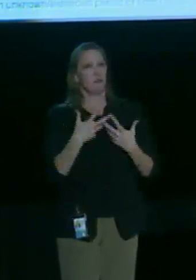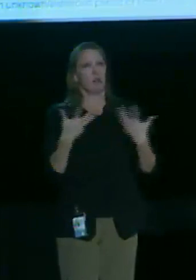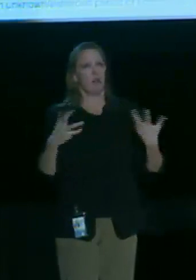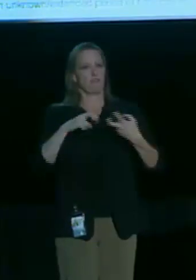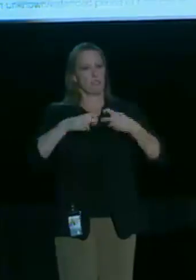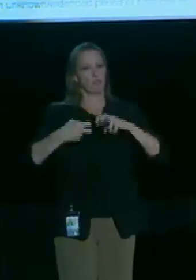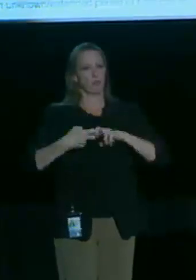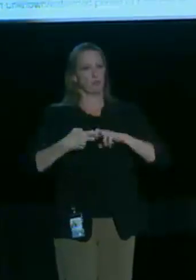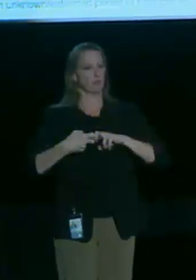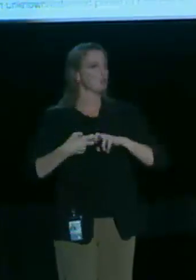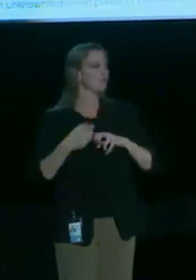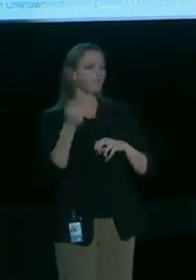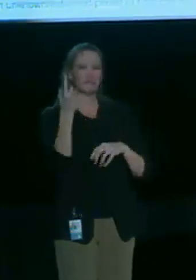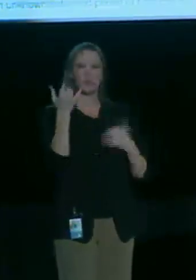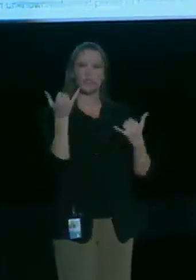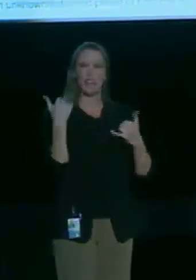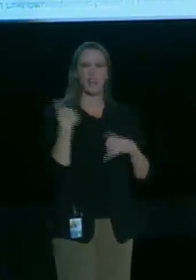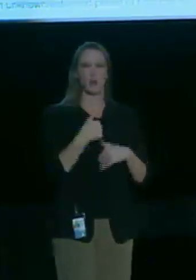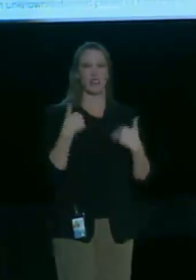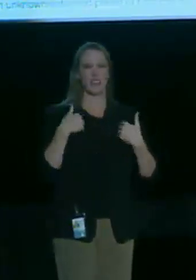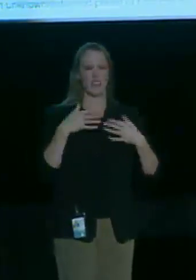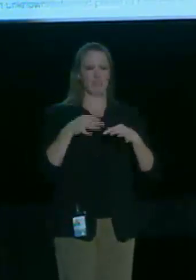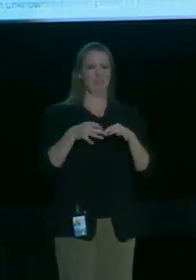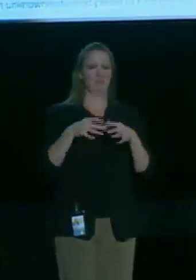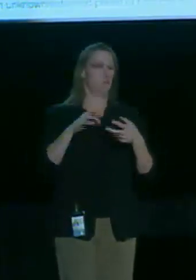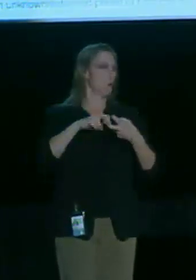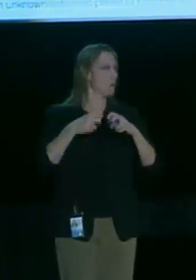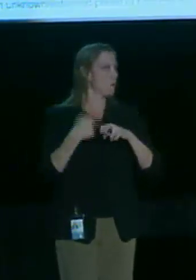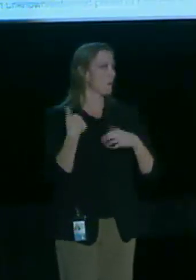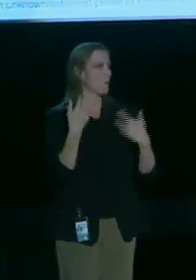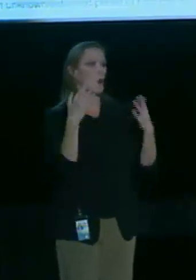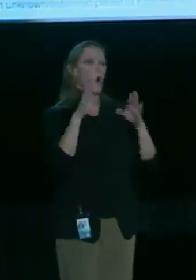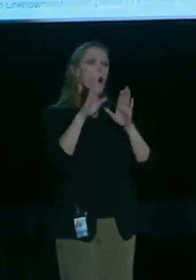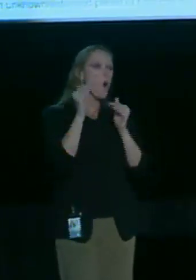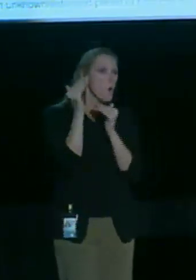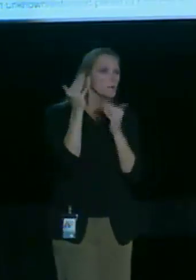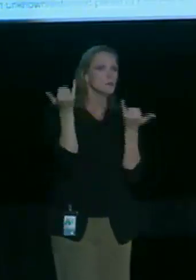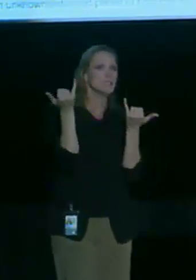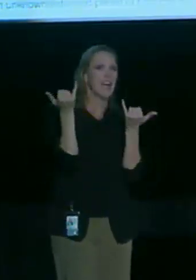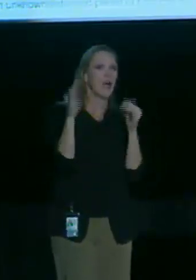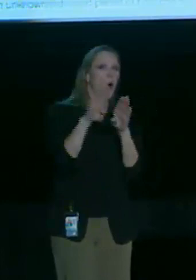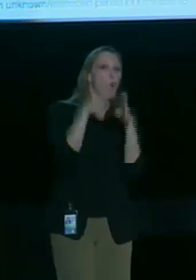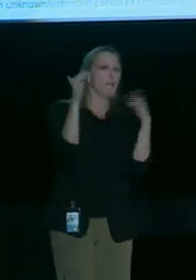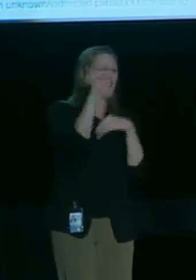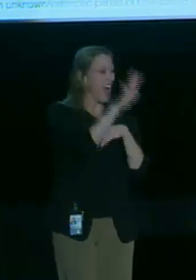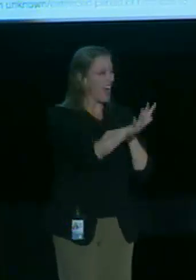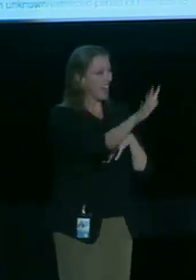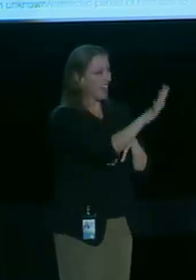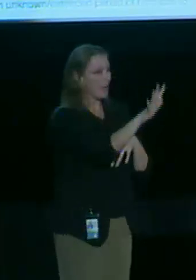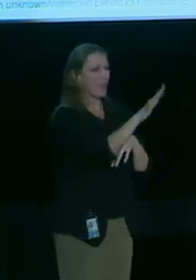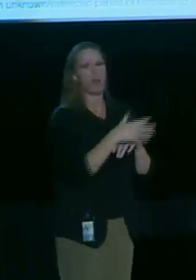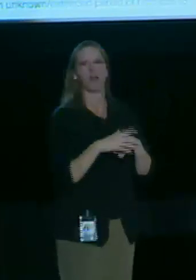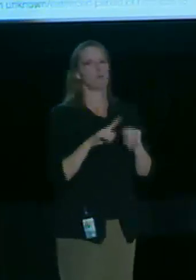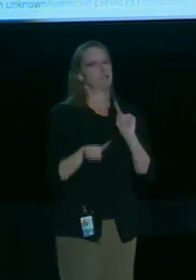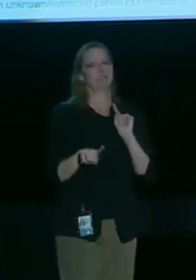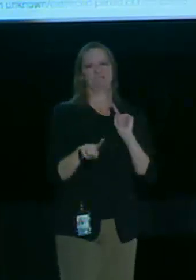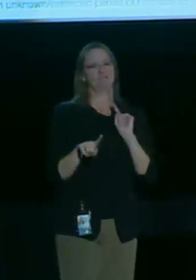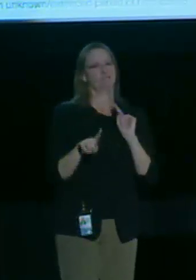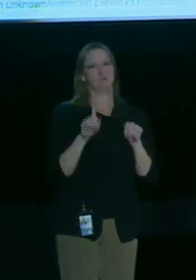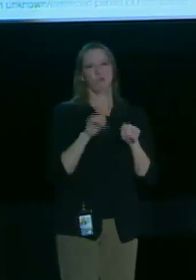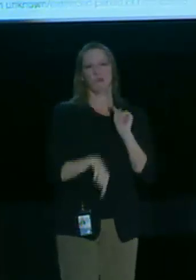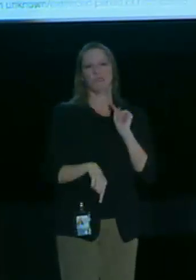example, today we had a setback. We had hoped to release this entire area today. But unfortunately, we have found